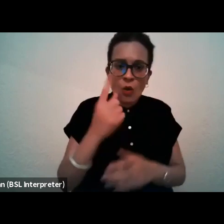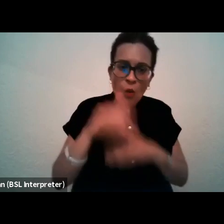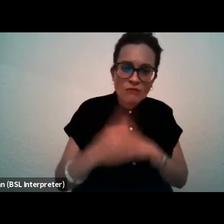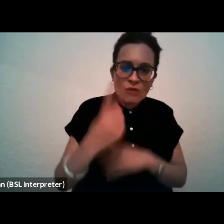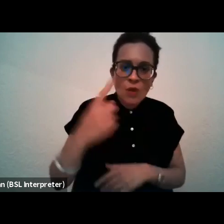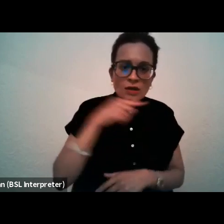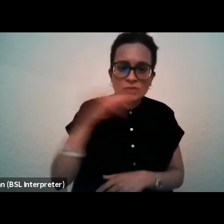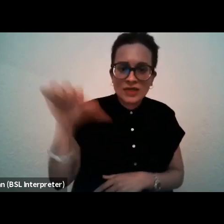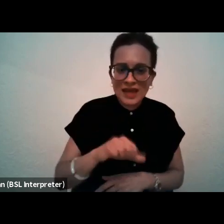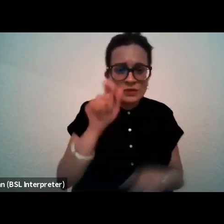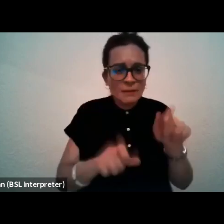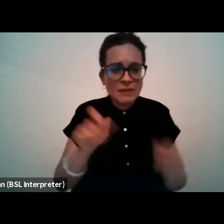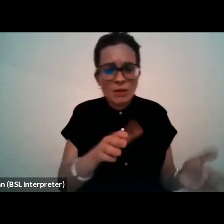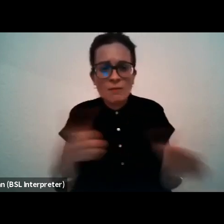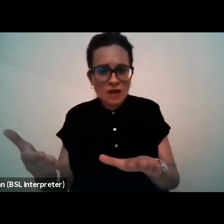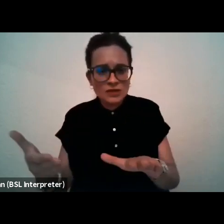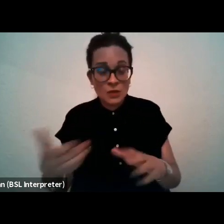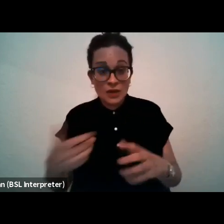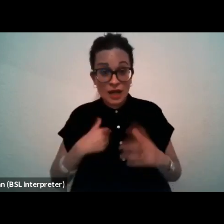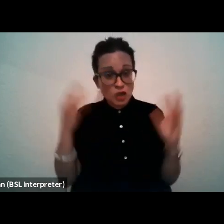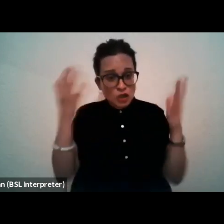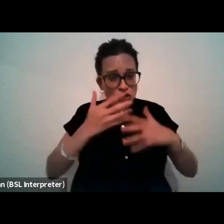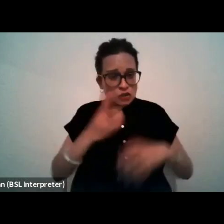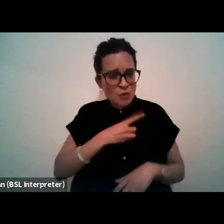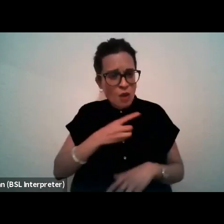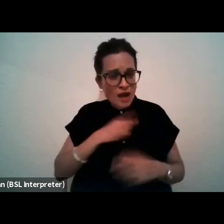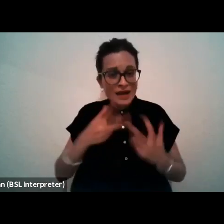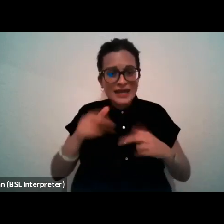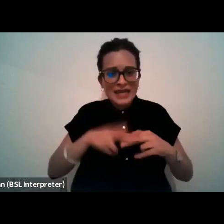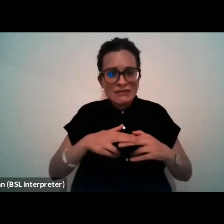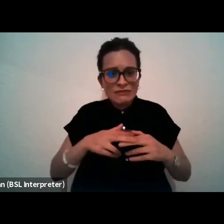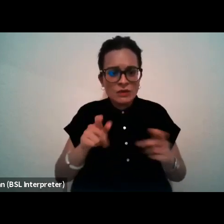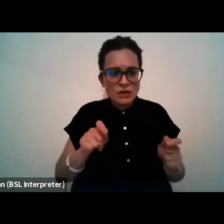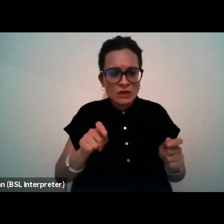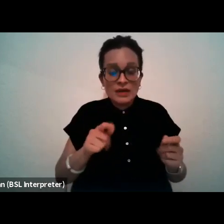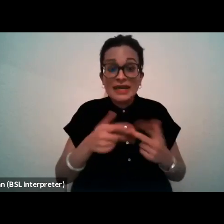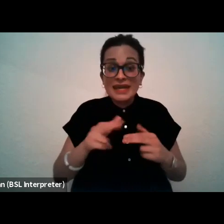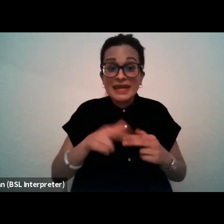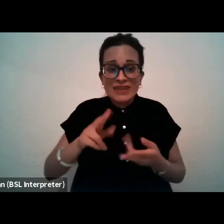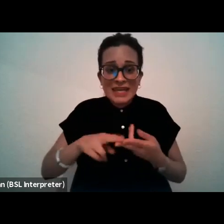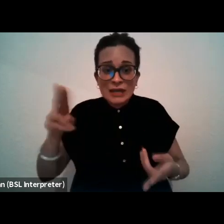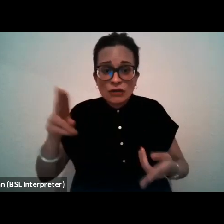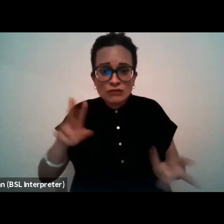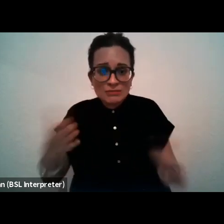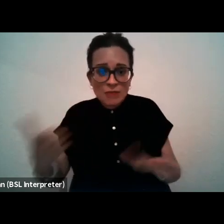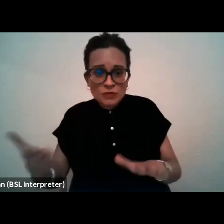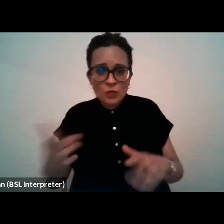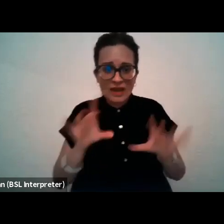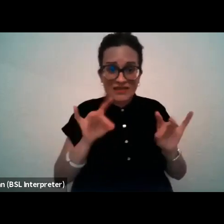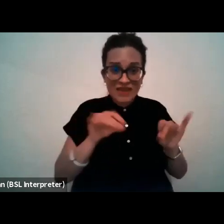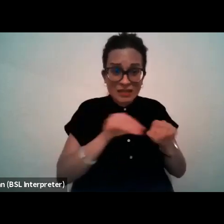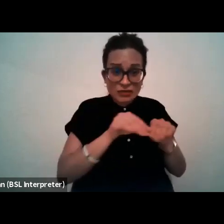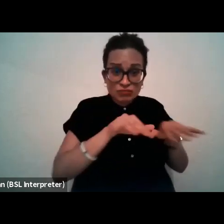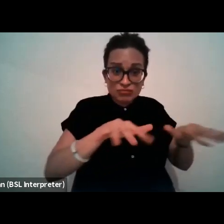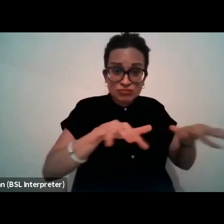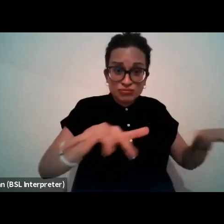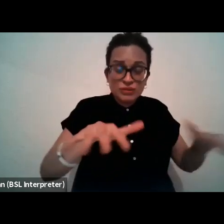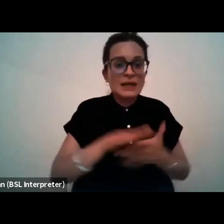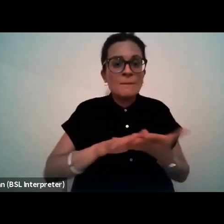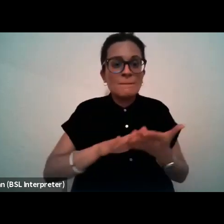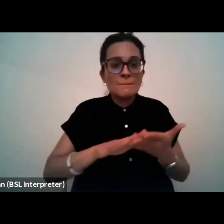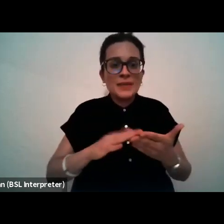of the lockdown. There are concerns that any further increase in the death and infection rate will continue to disproportionately impact